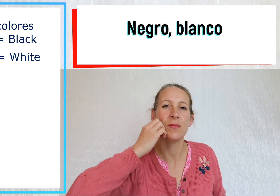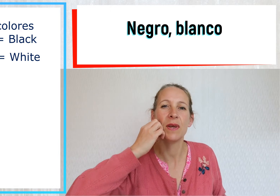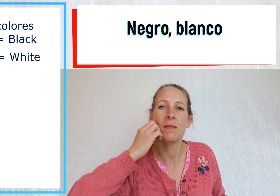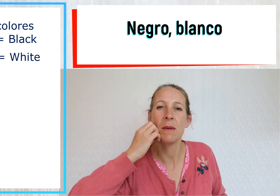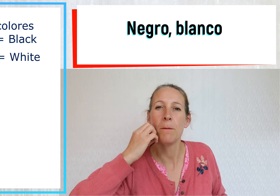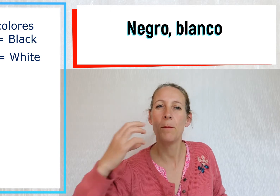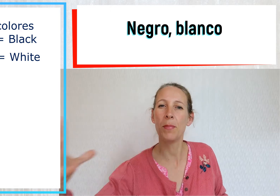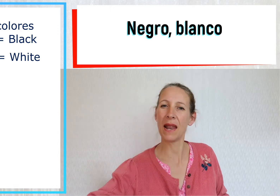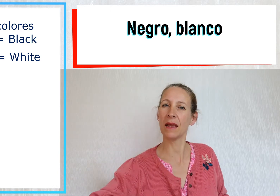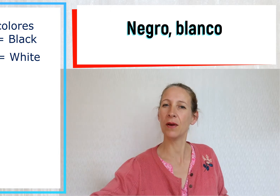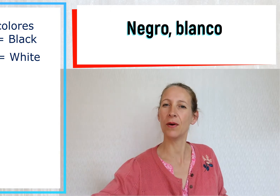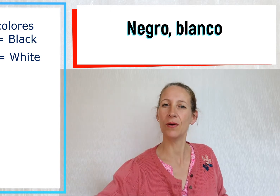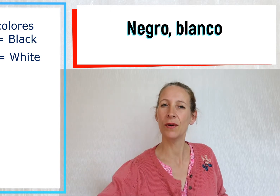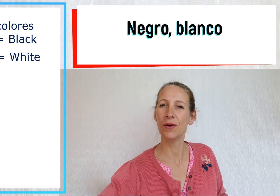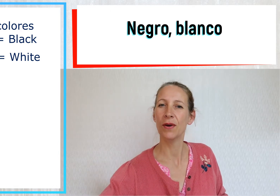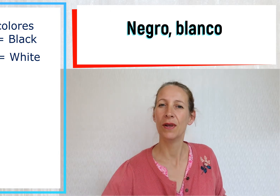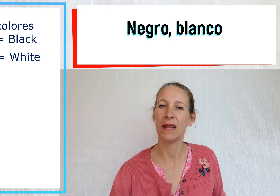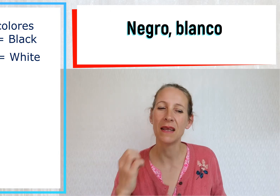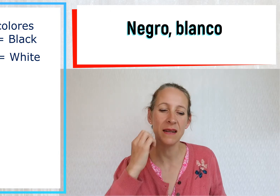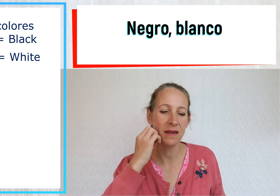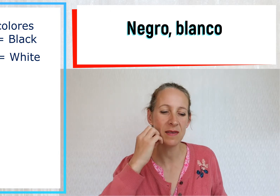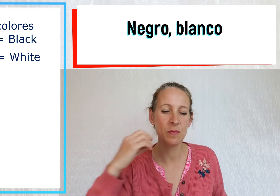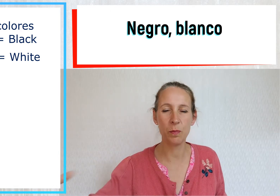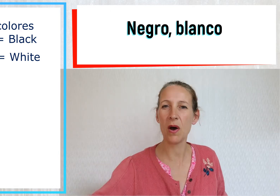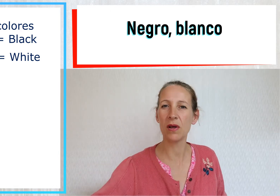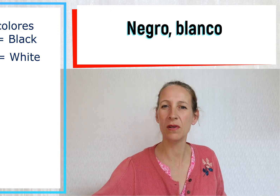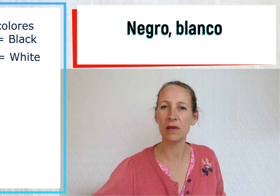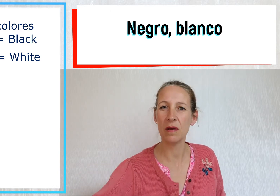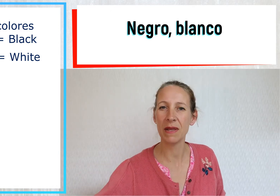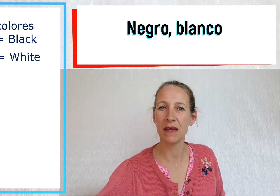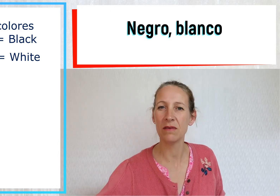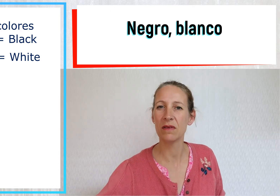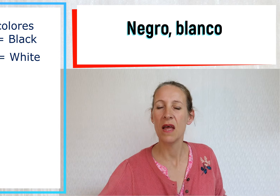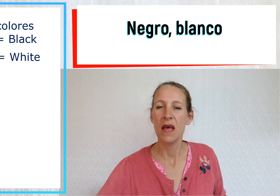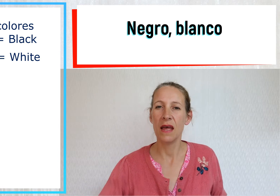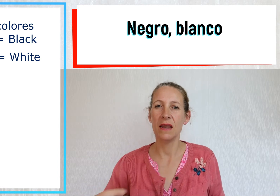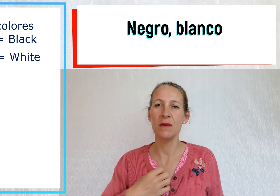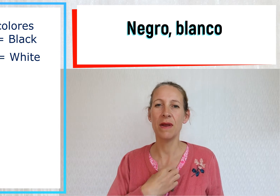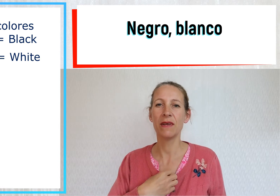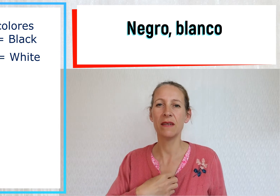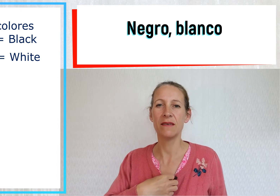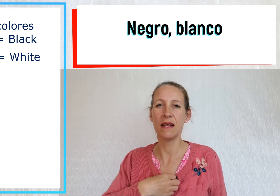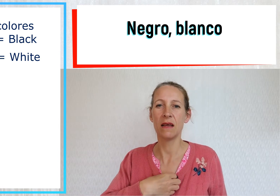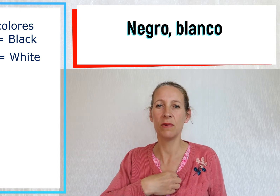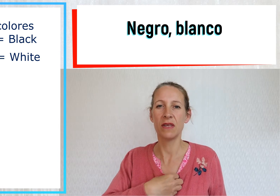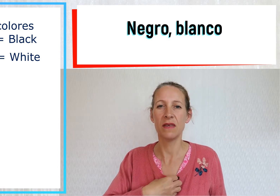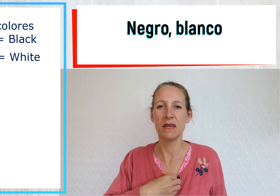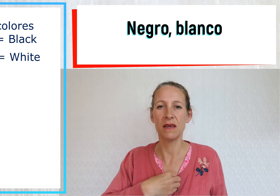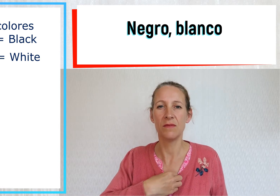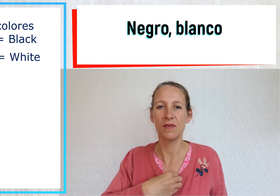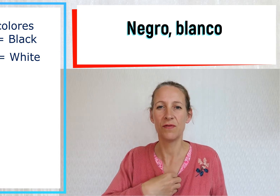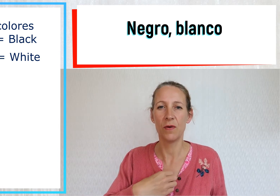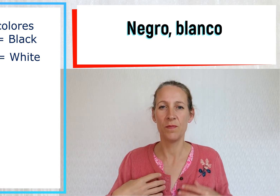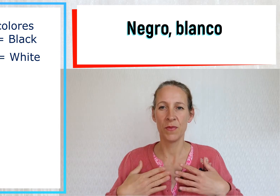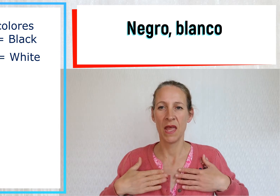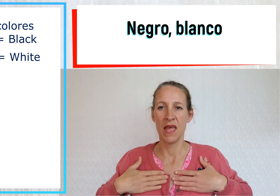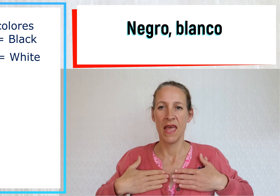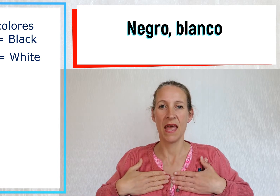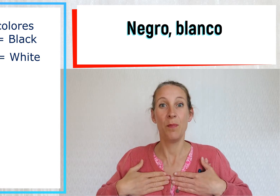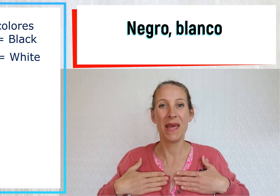we're coming blanco, like a little sparkle coming out. And in American Sign Language, I think it comes from el